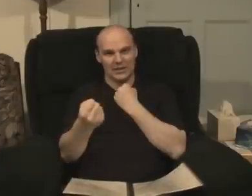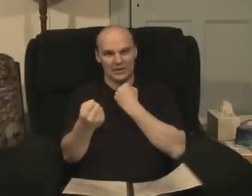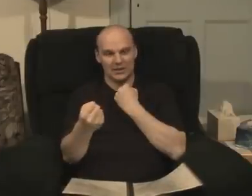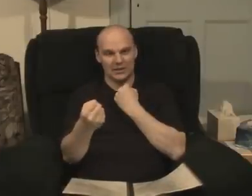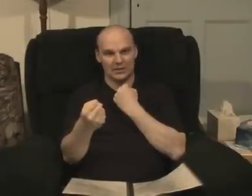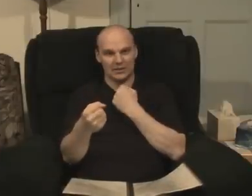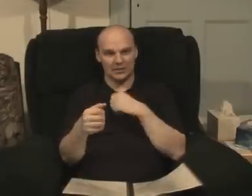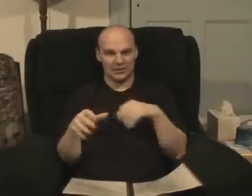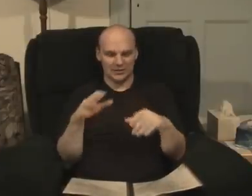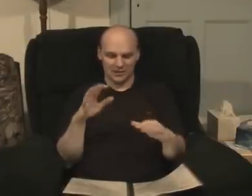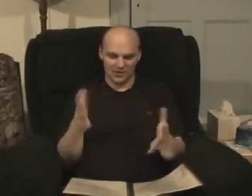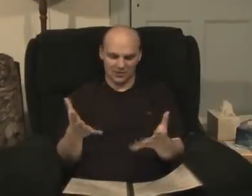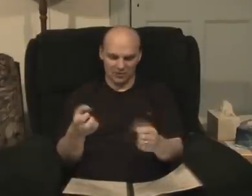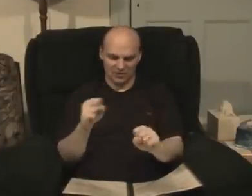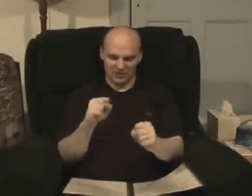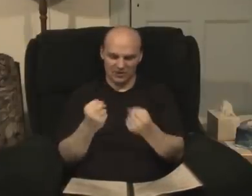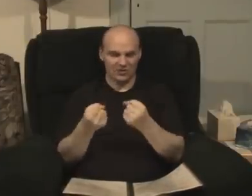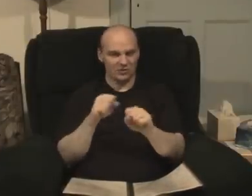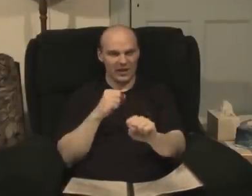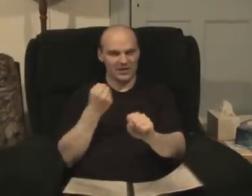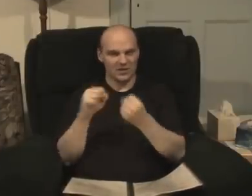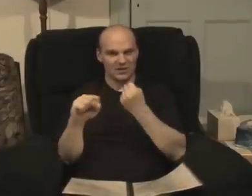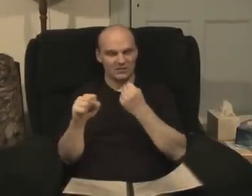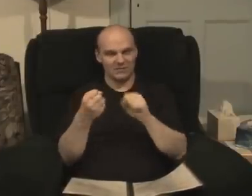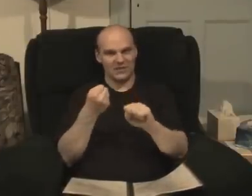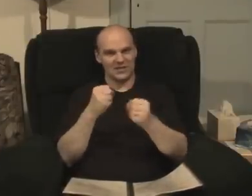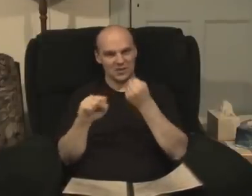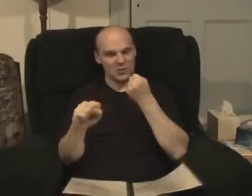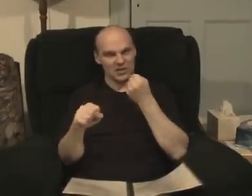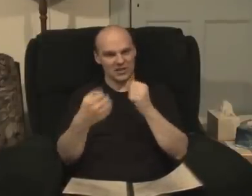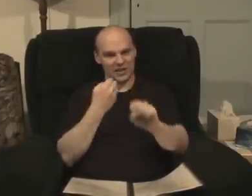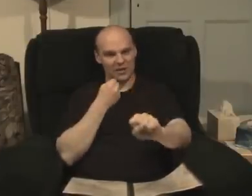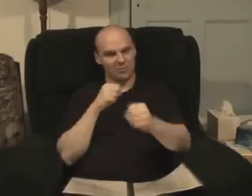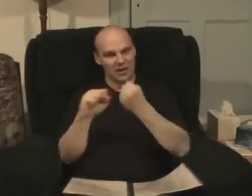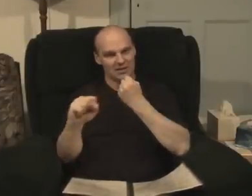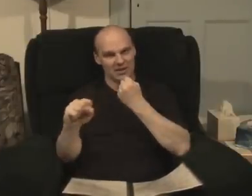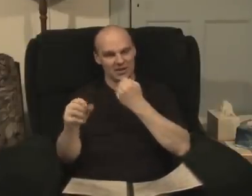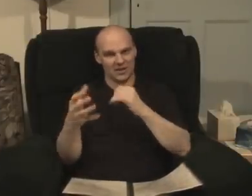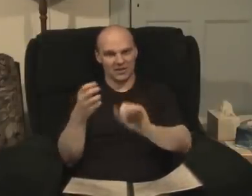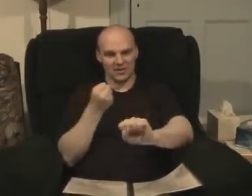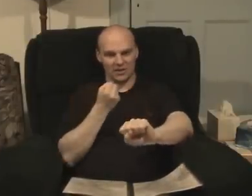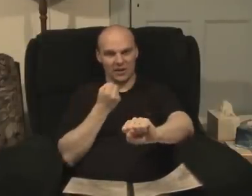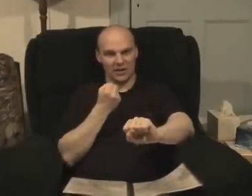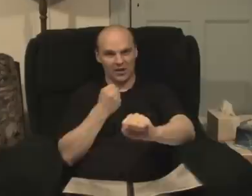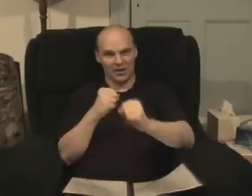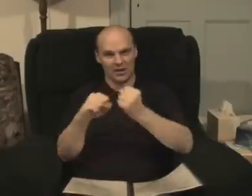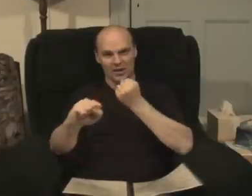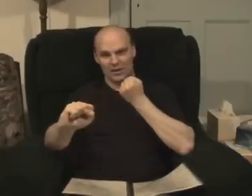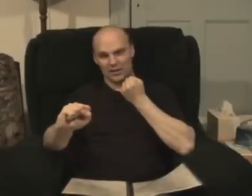Hate. So right, so sort of fists are twisting as they go and passing each other. So hate.